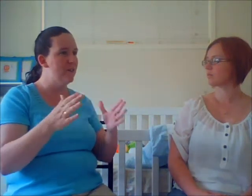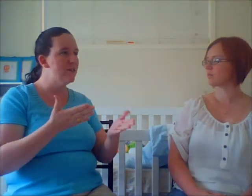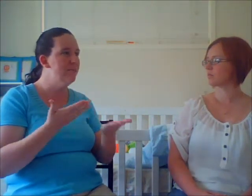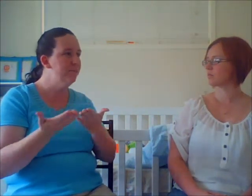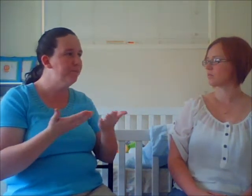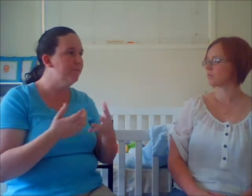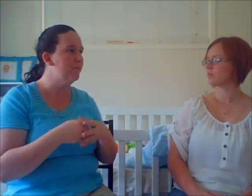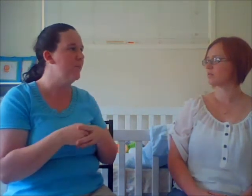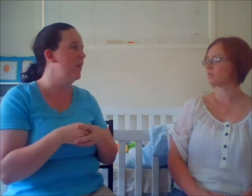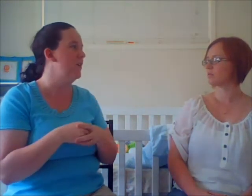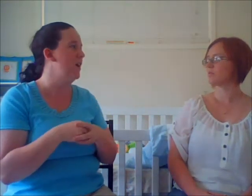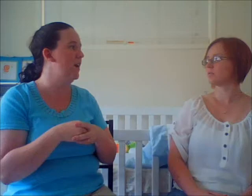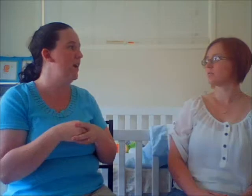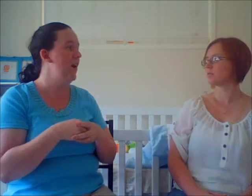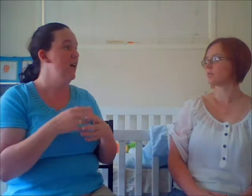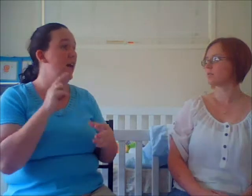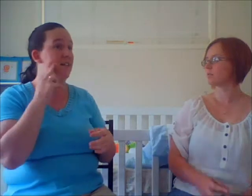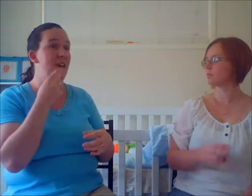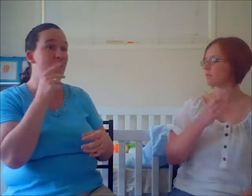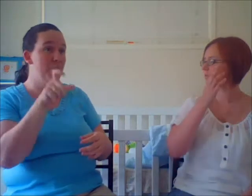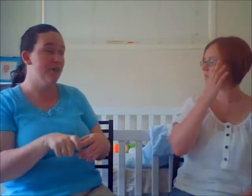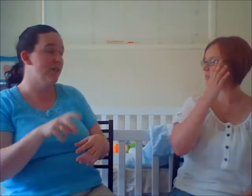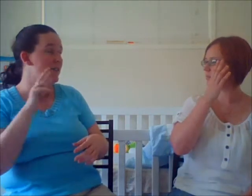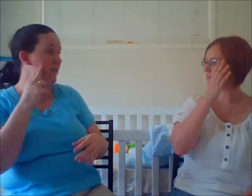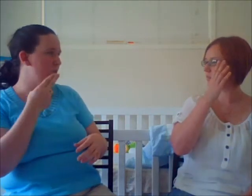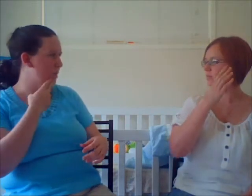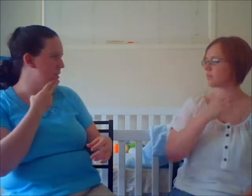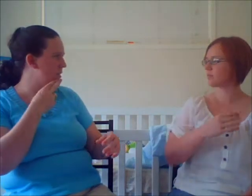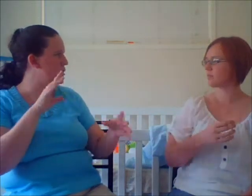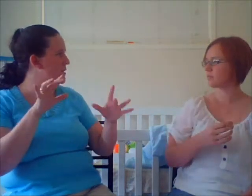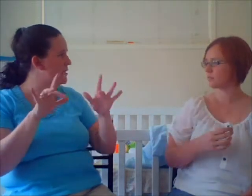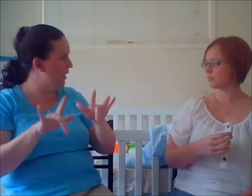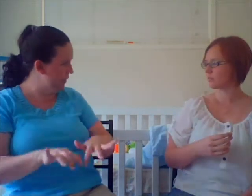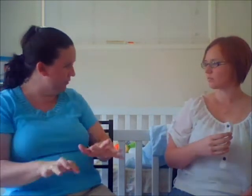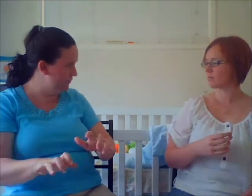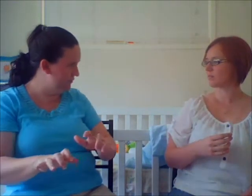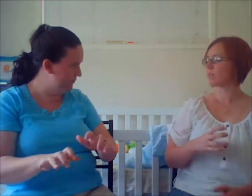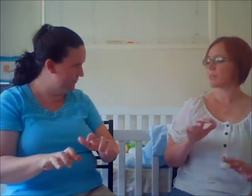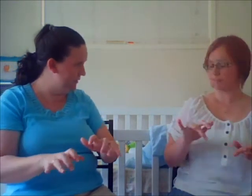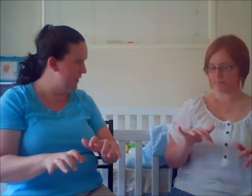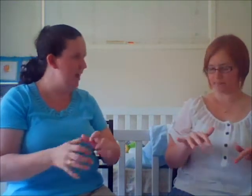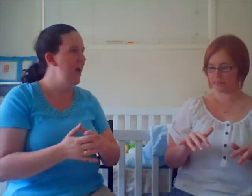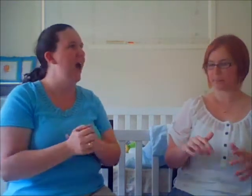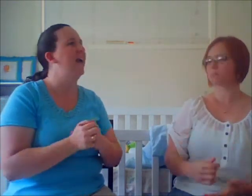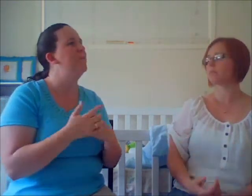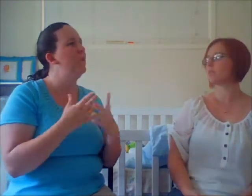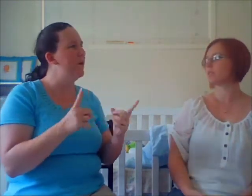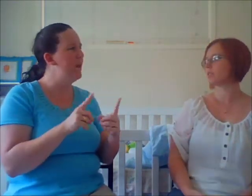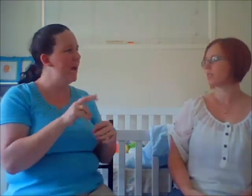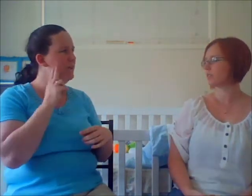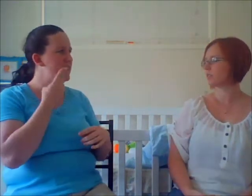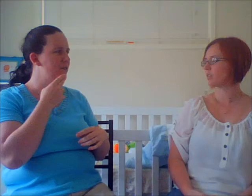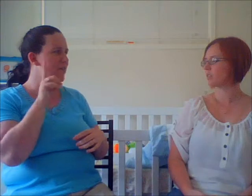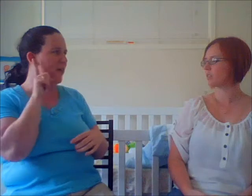service that a deaf person to deaf person uses a keyboard. Okay, but what about a deaf to